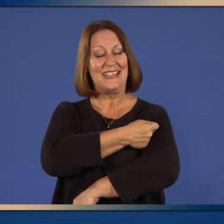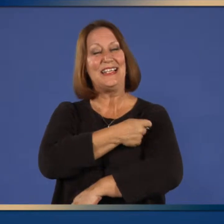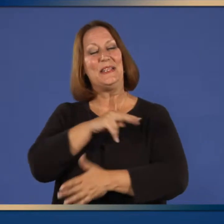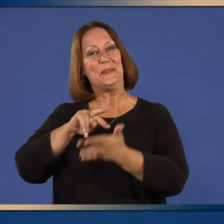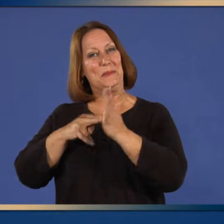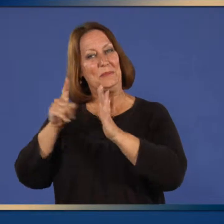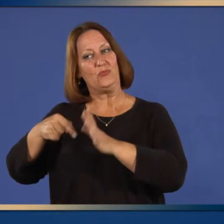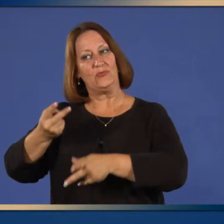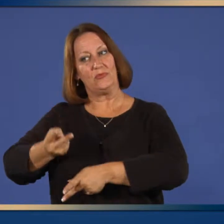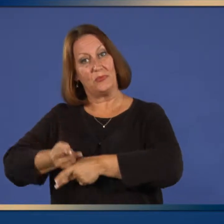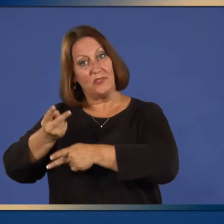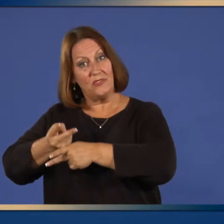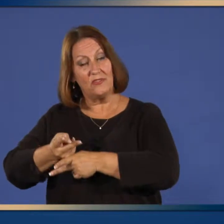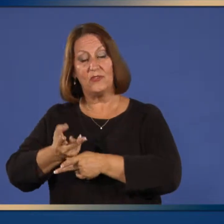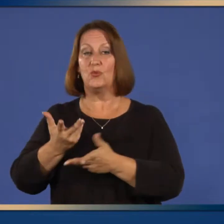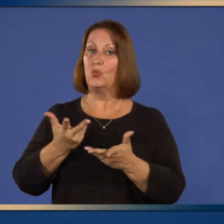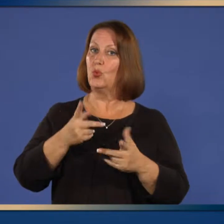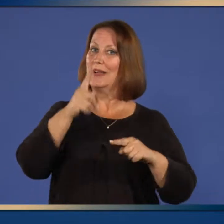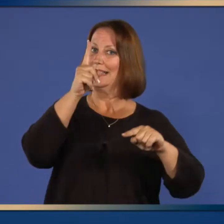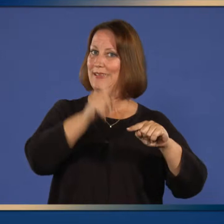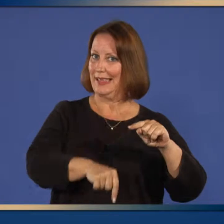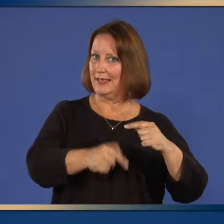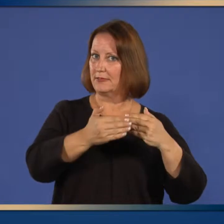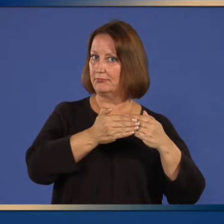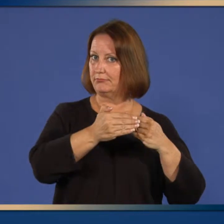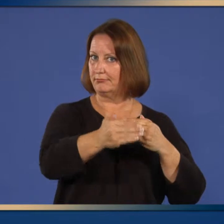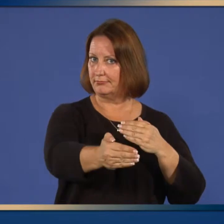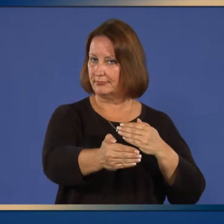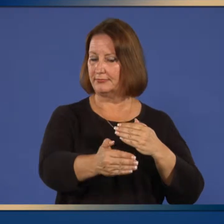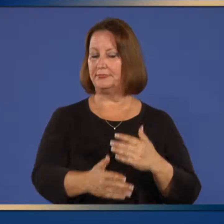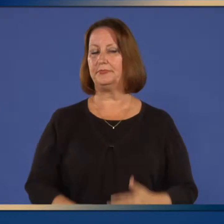or precautions to future doses.